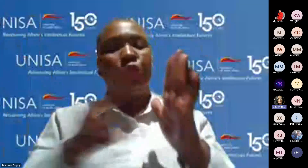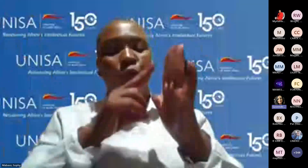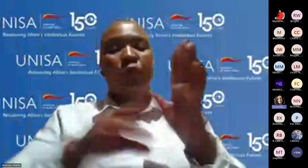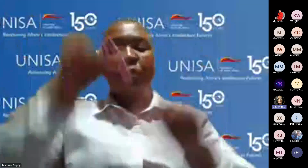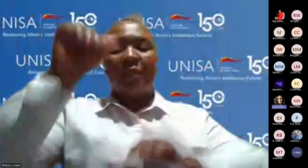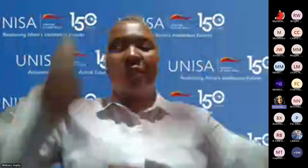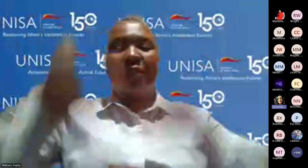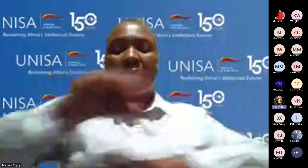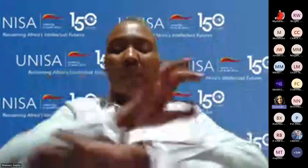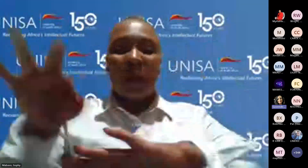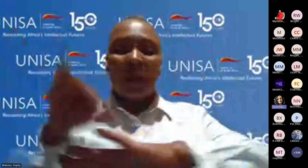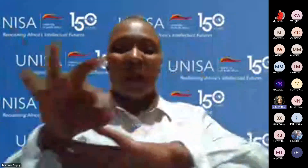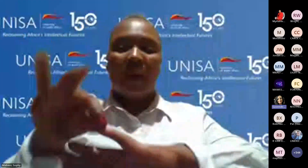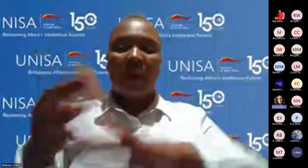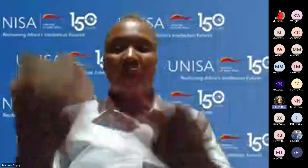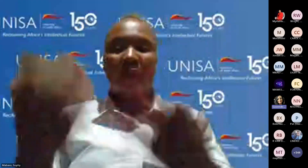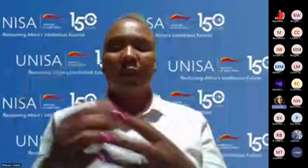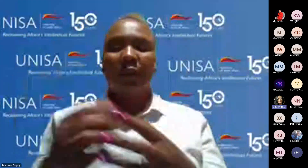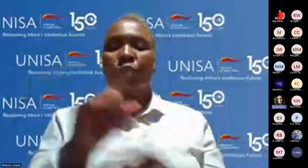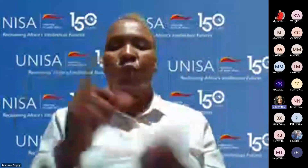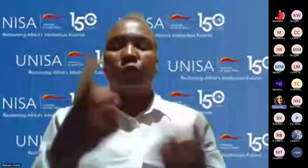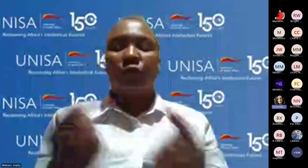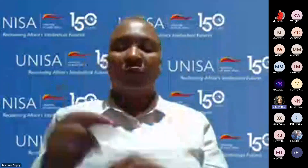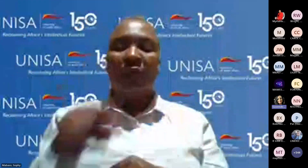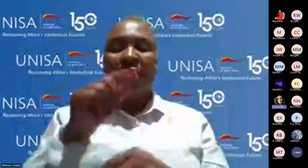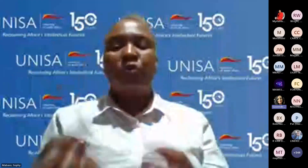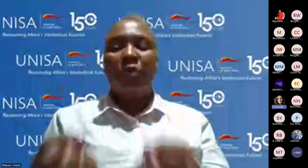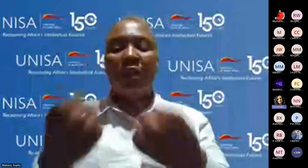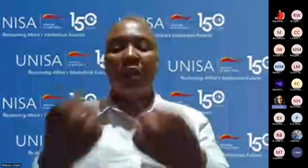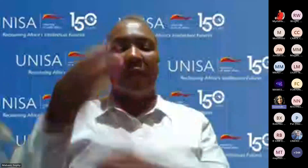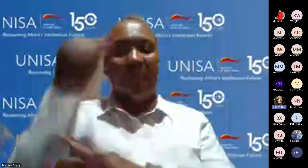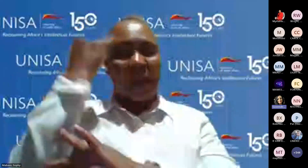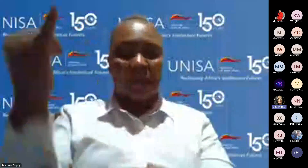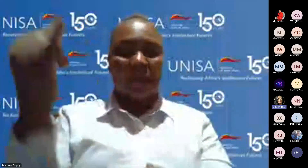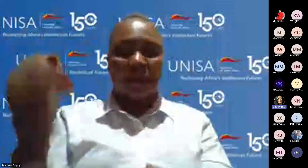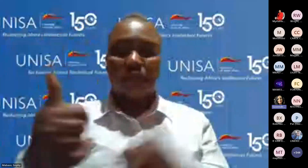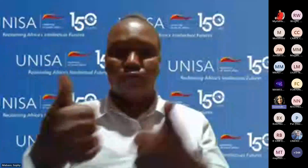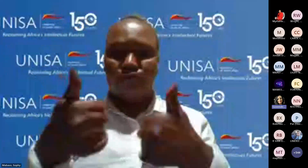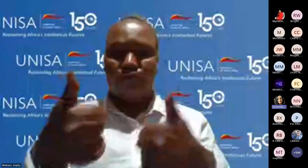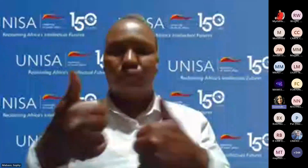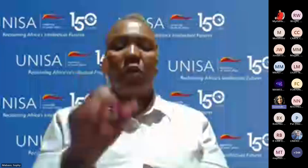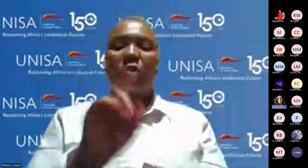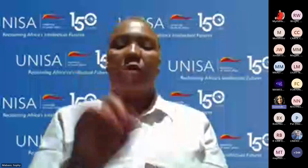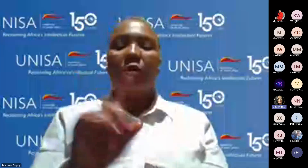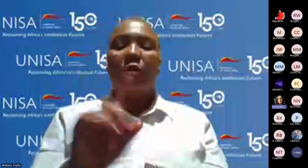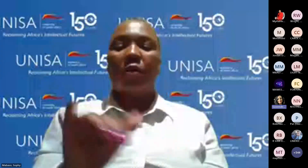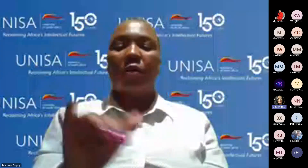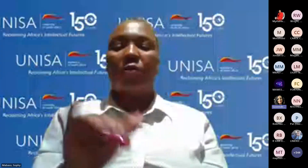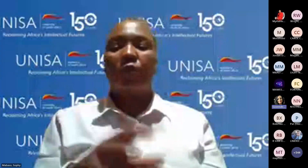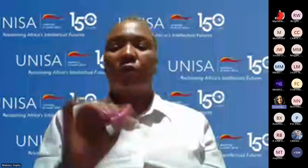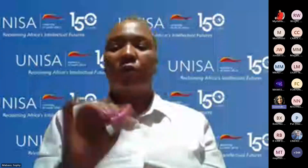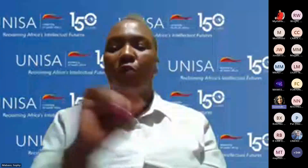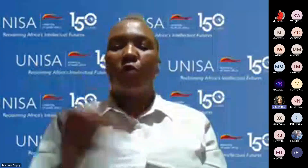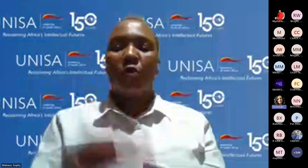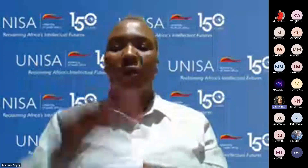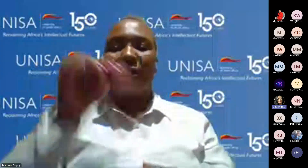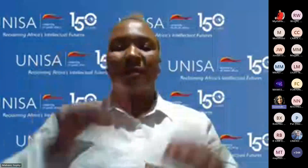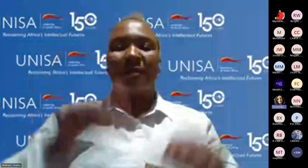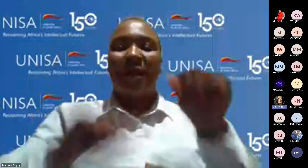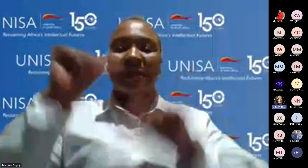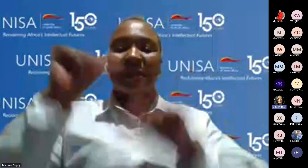plan, Mochidisi. That would give you a good idea of which of your assessments are going to be